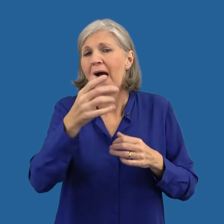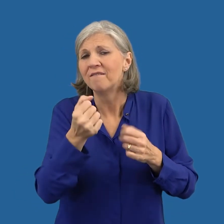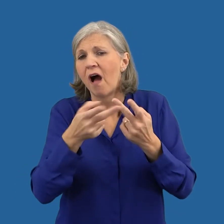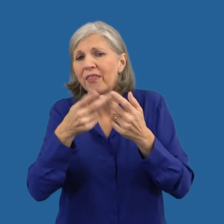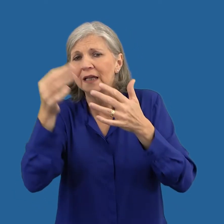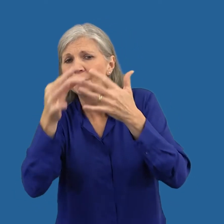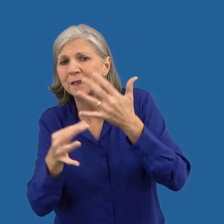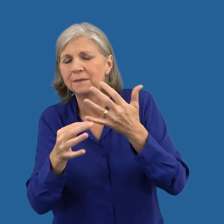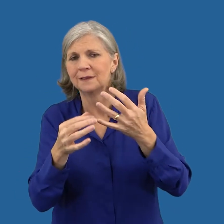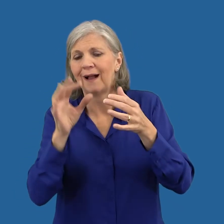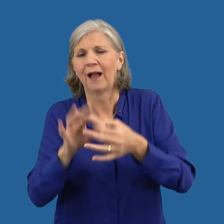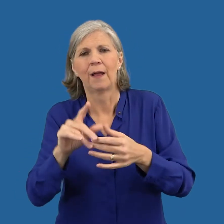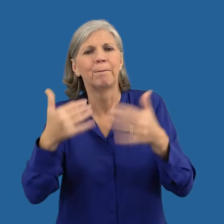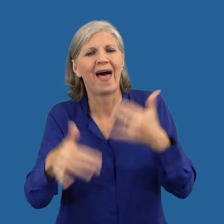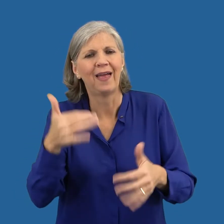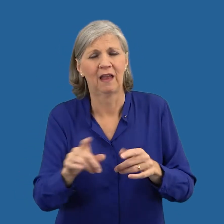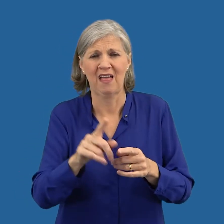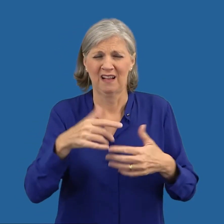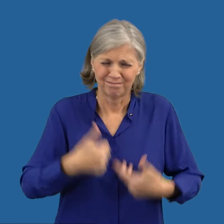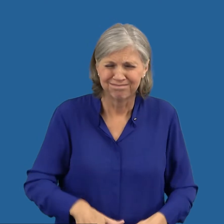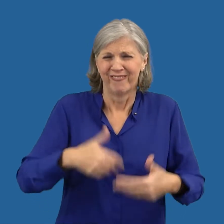You might have other symptoms with the pain, such as